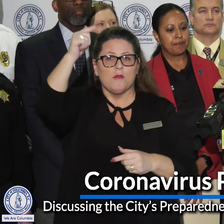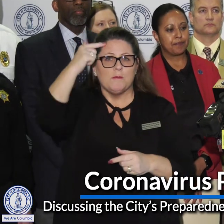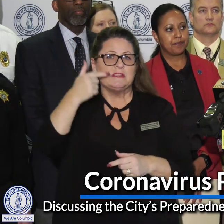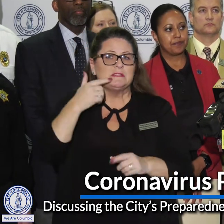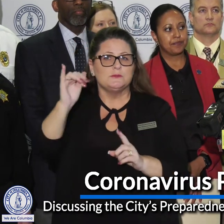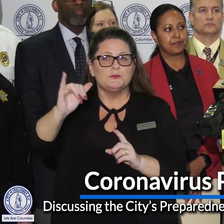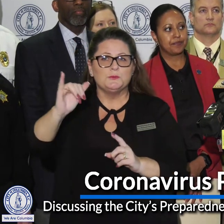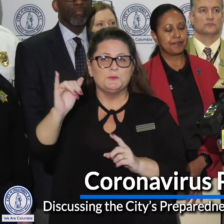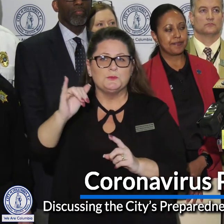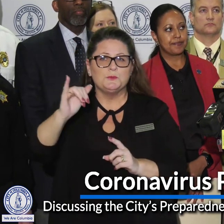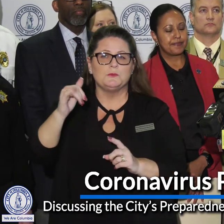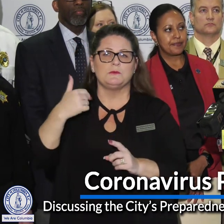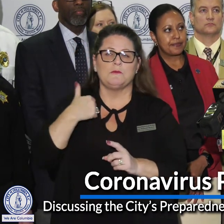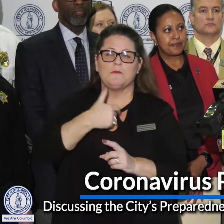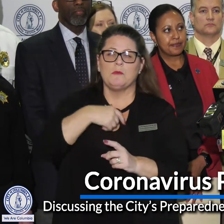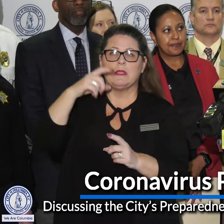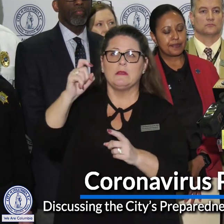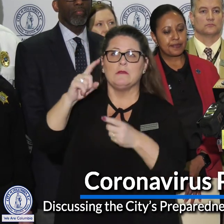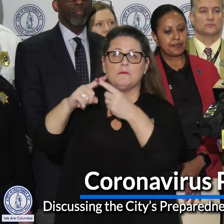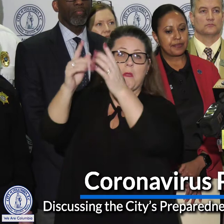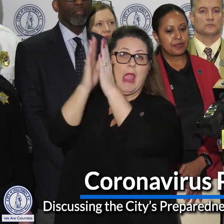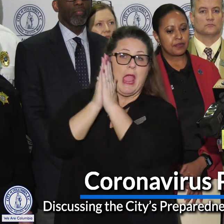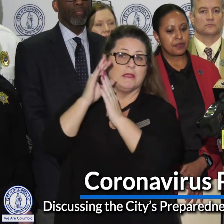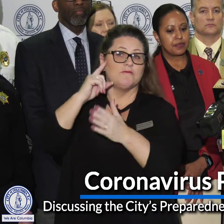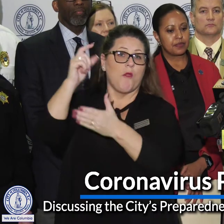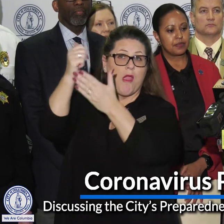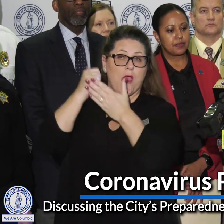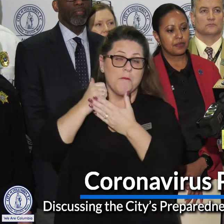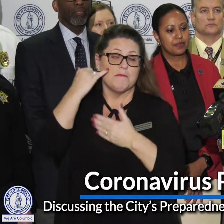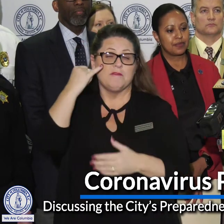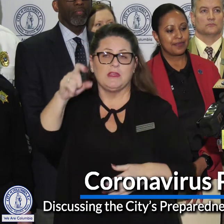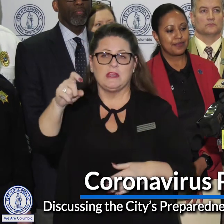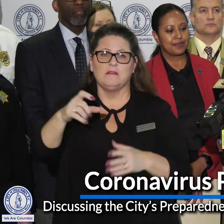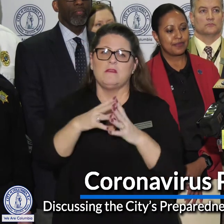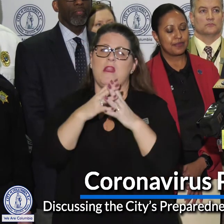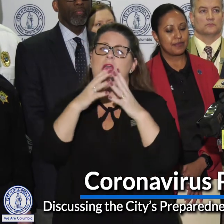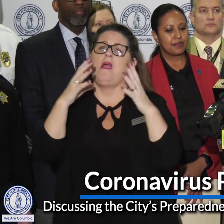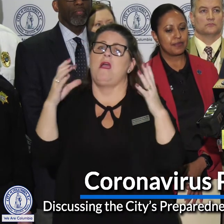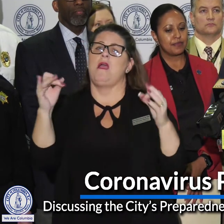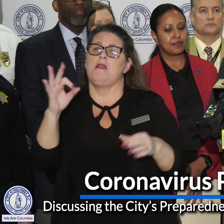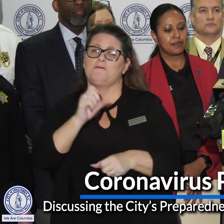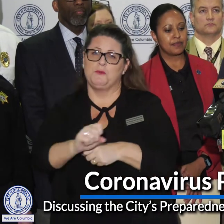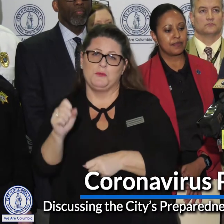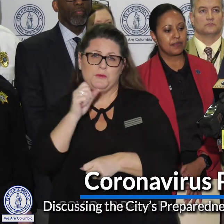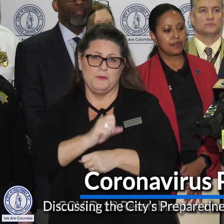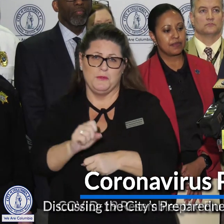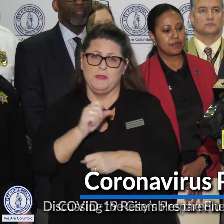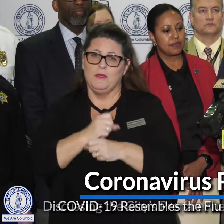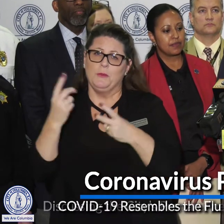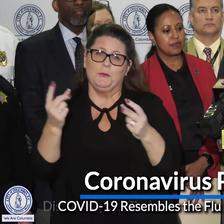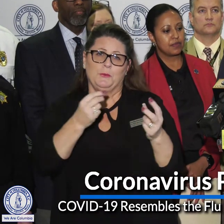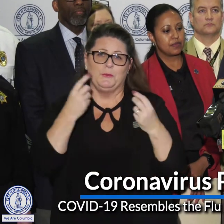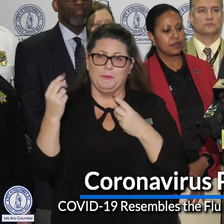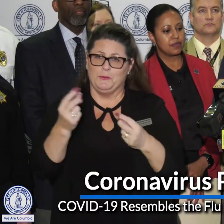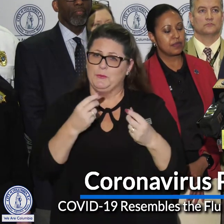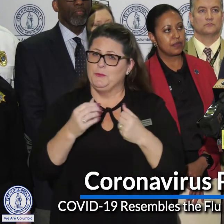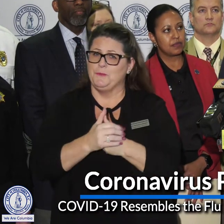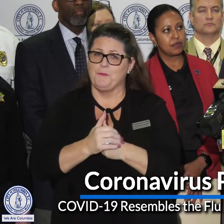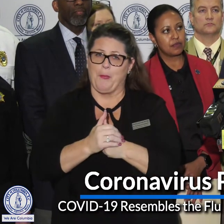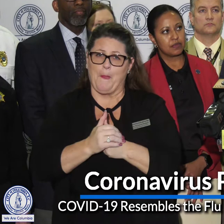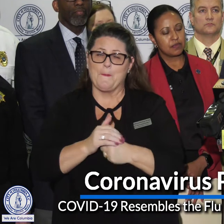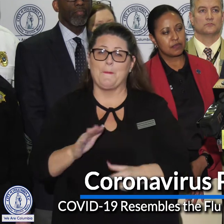seek assistance as we go forward. So there's a lot of work to do. All of your leaders, regardless